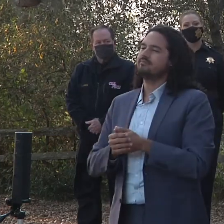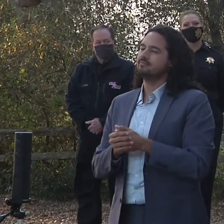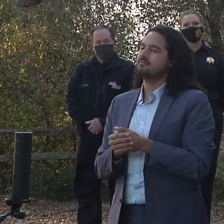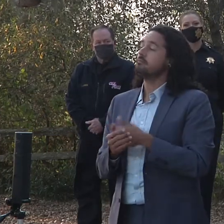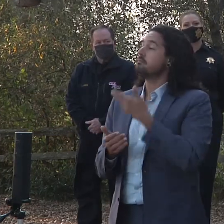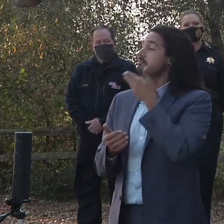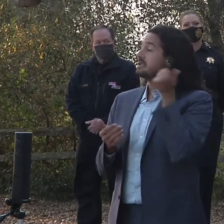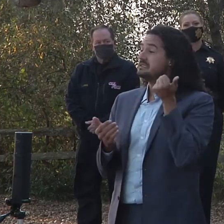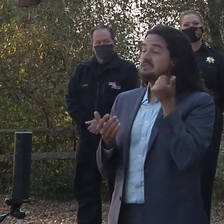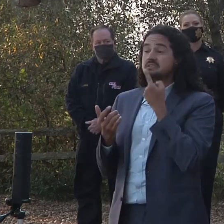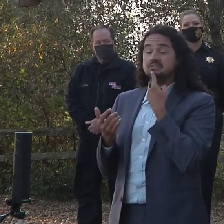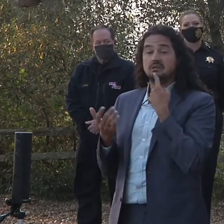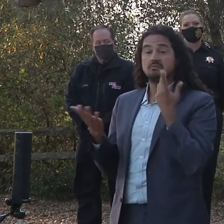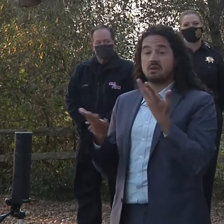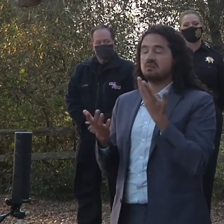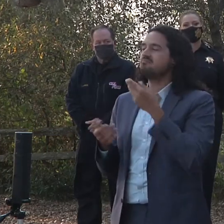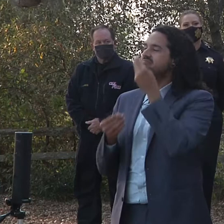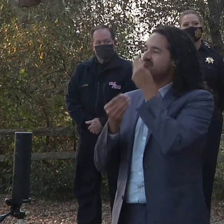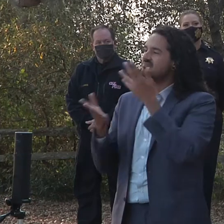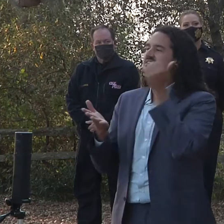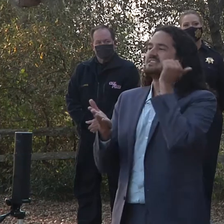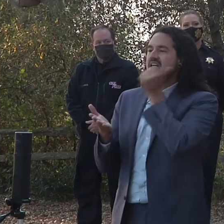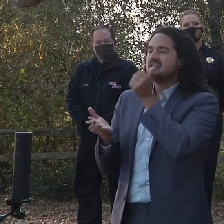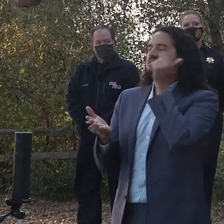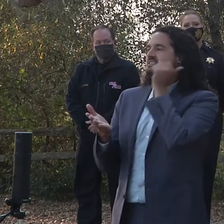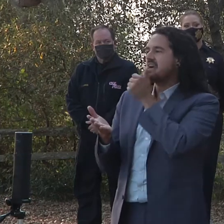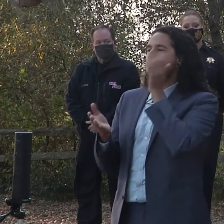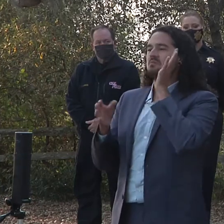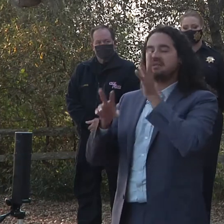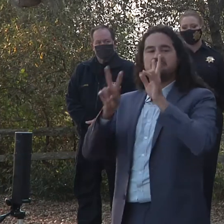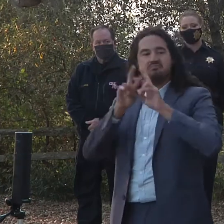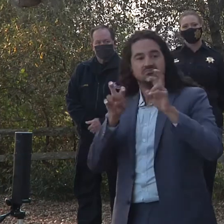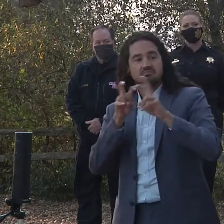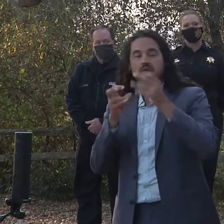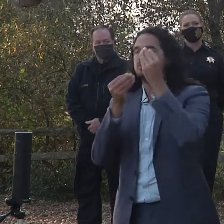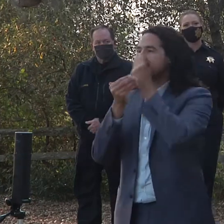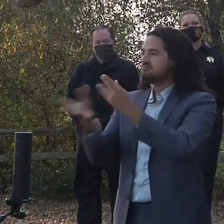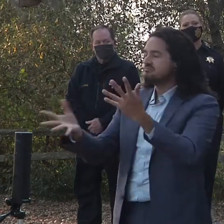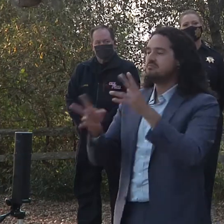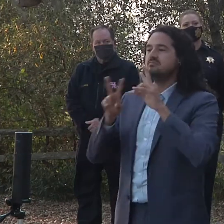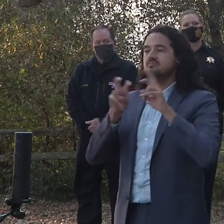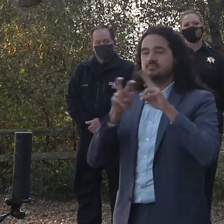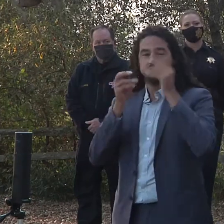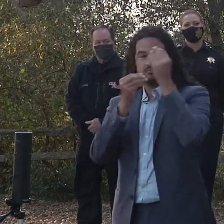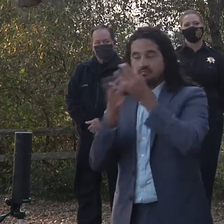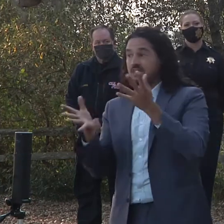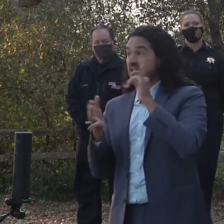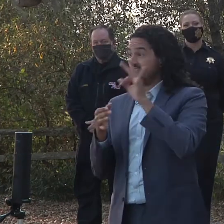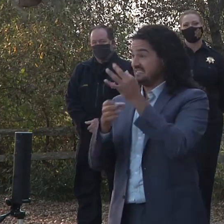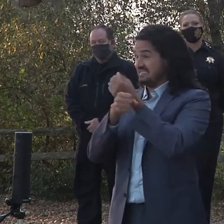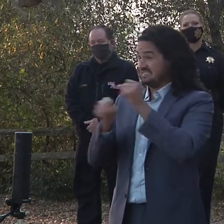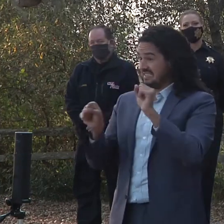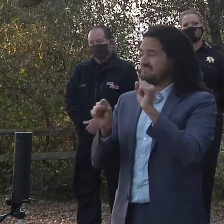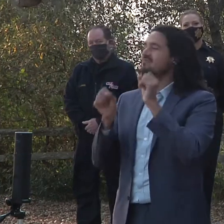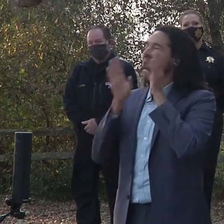the evaluation based on all those criteria and safety, and just to stay tuned for when that information comes out.